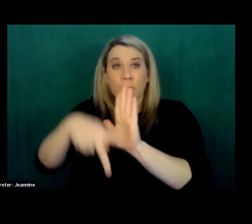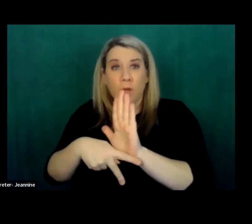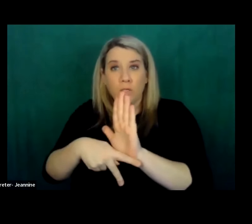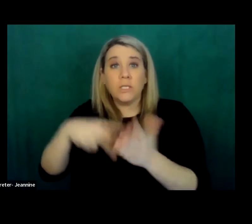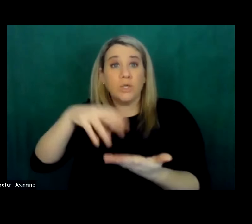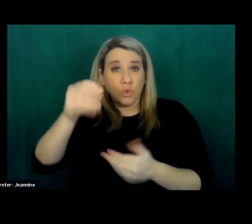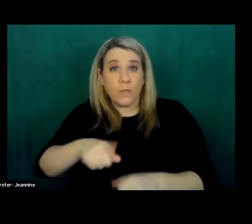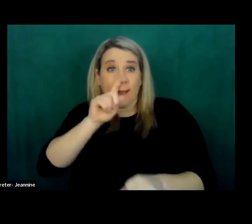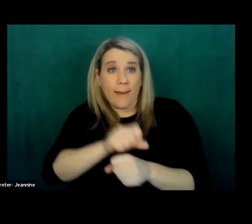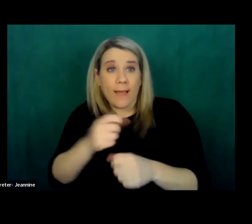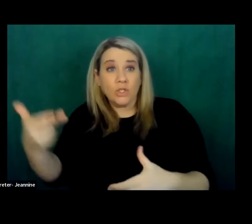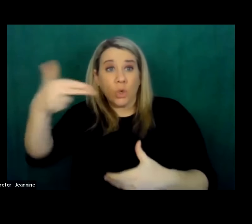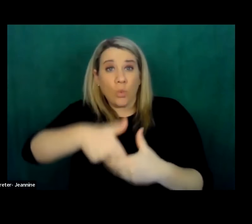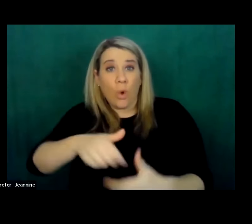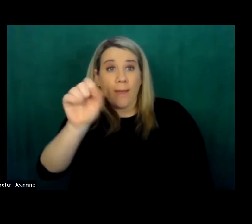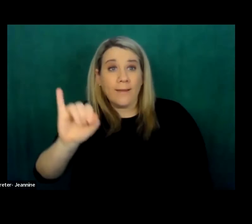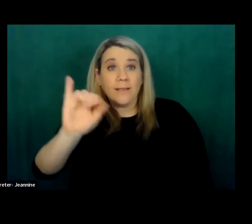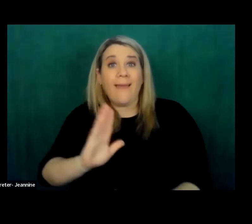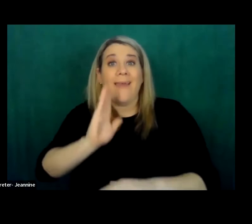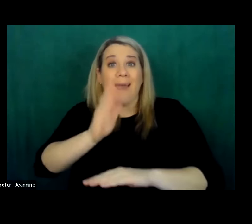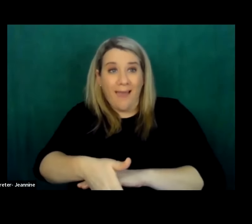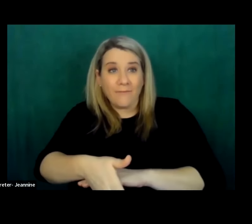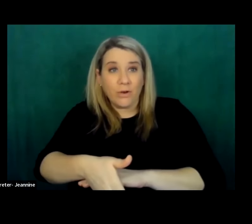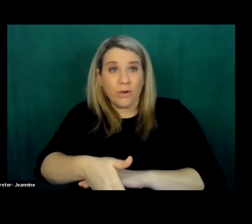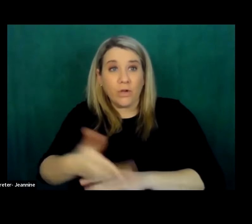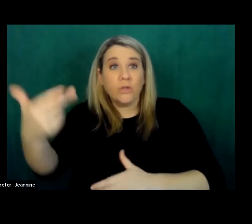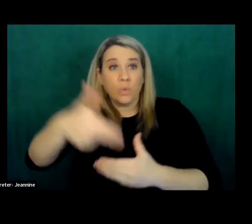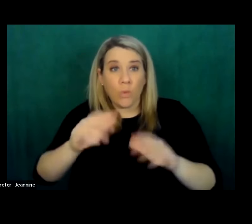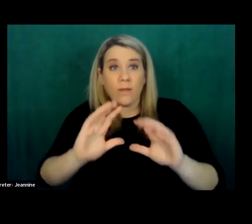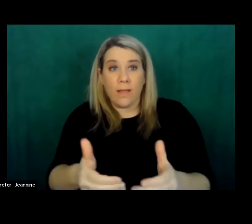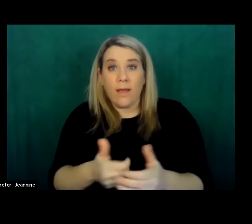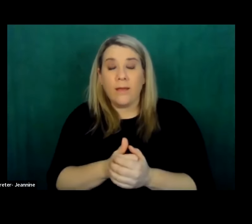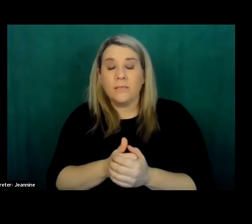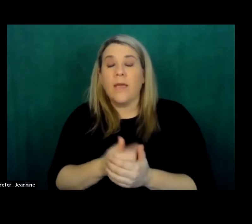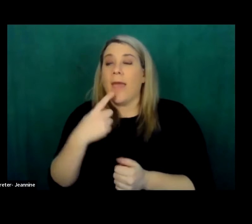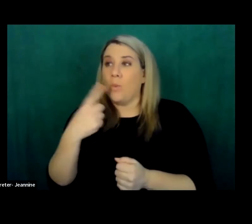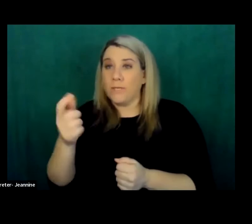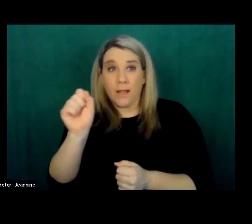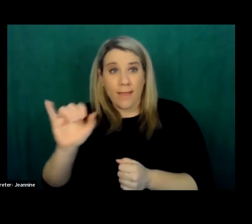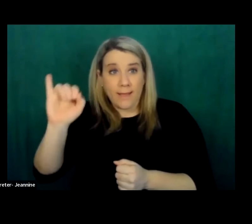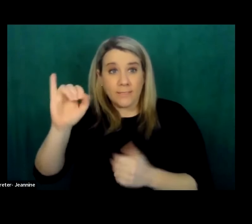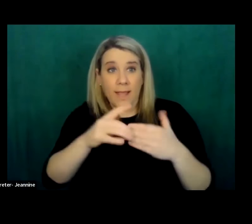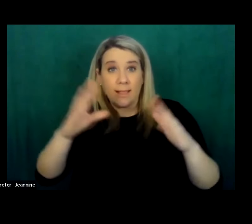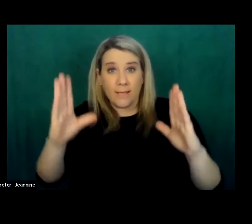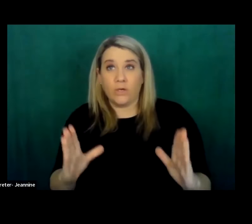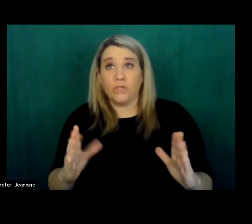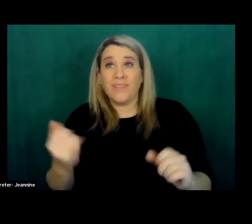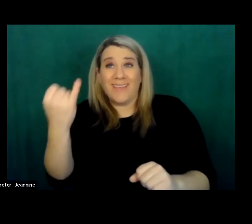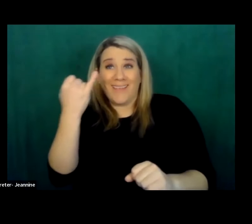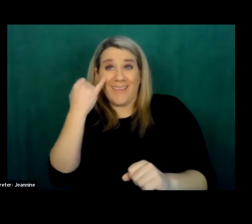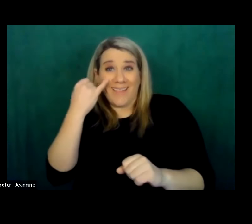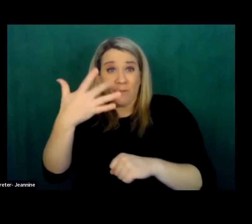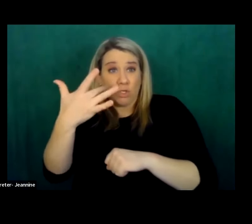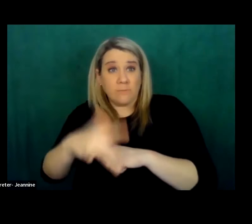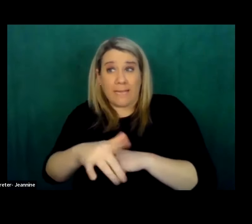can actually enroll in SI after census. So, and we tell SI leaders to, if there's space, as long as there's space in the